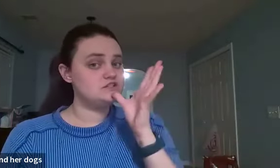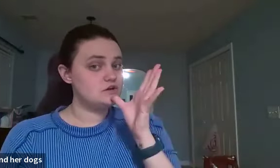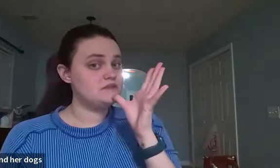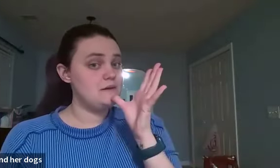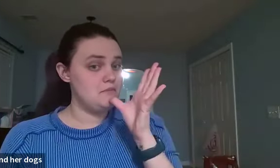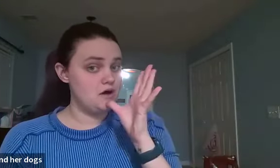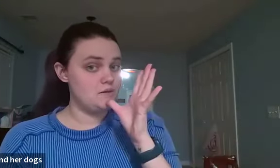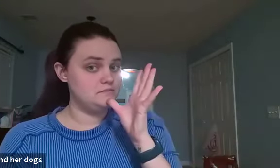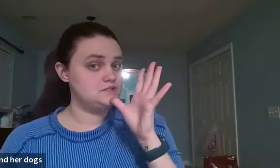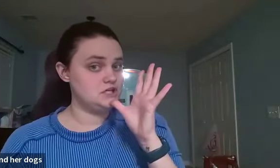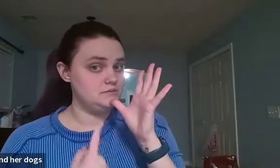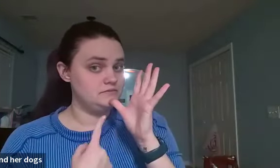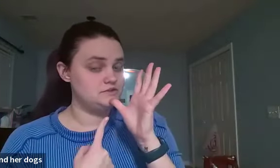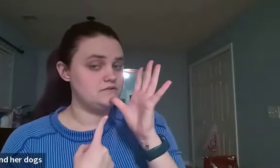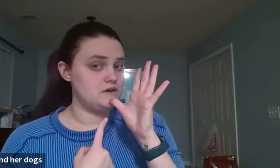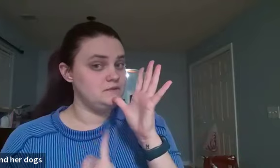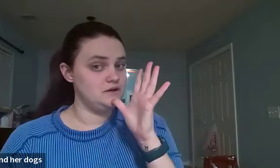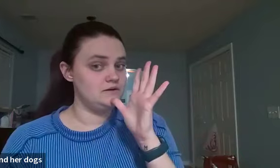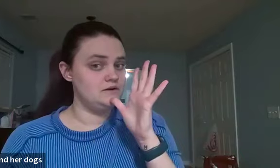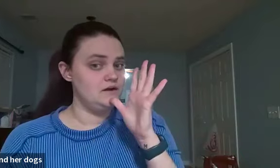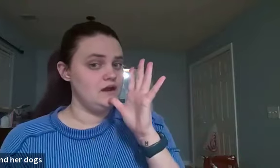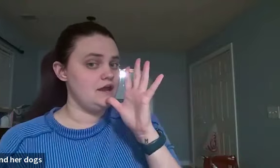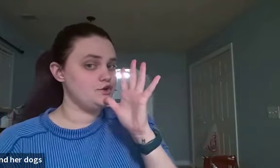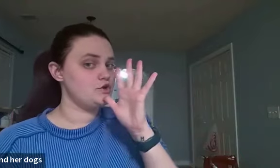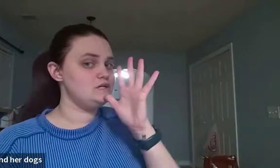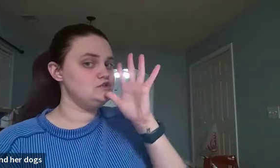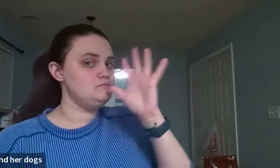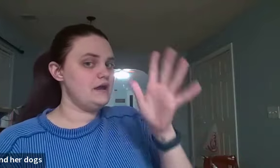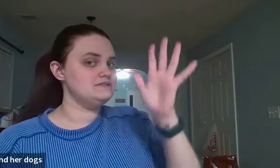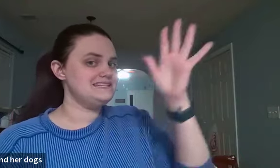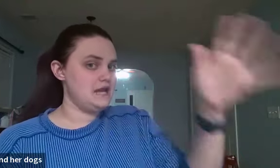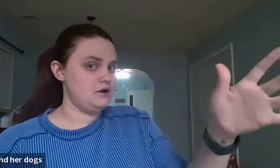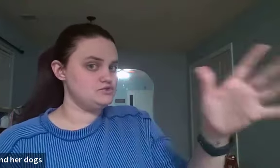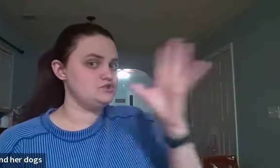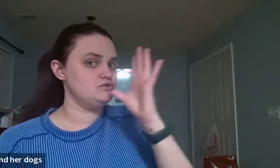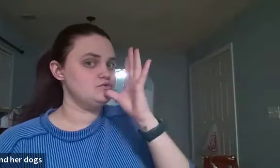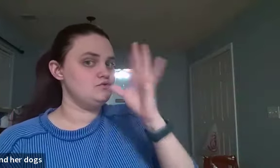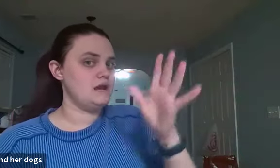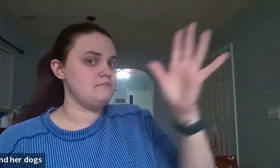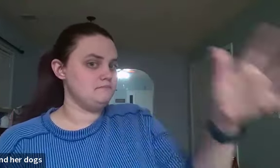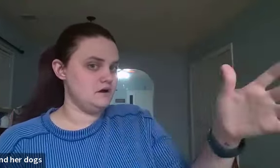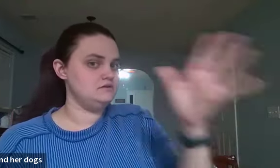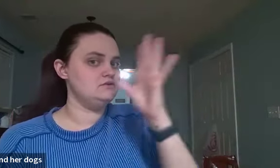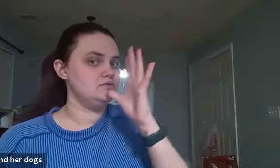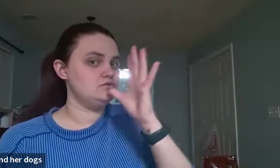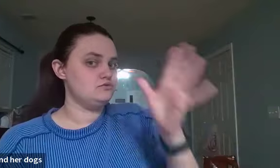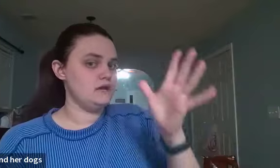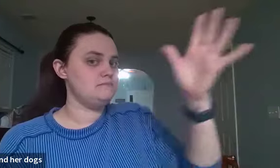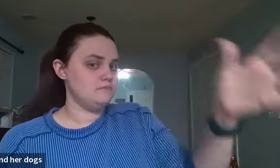to start with that mom shape. So the thumb here, and you're going to bounce it out. Grandma,